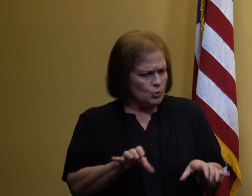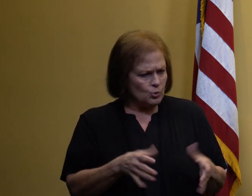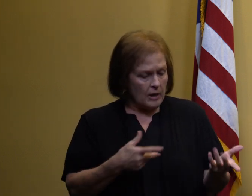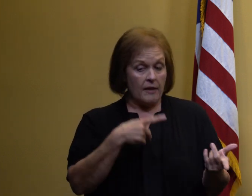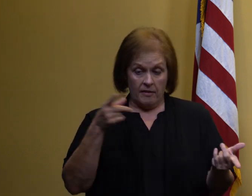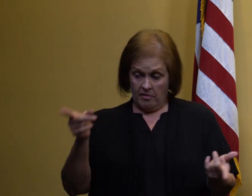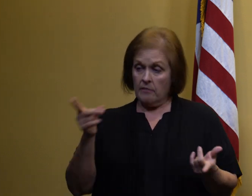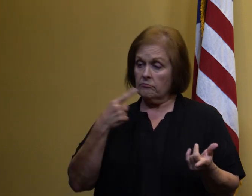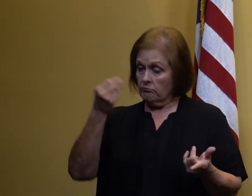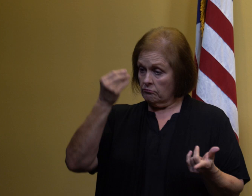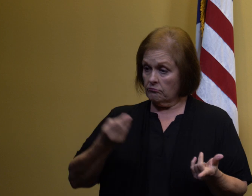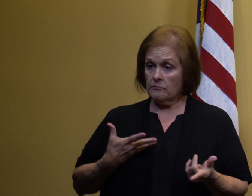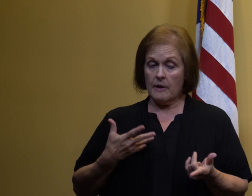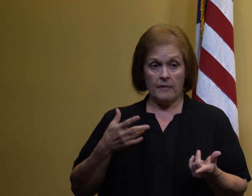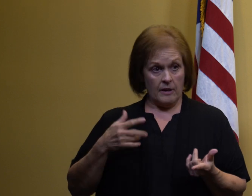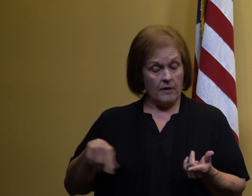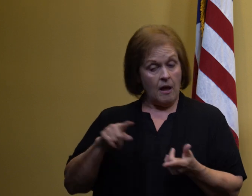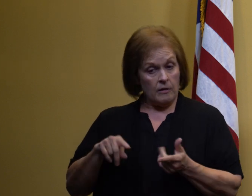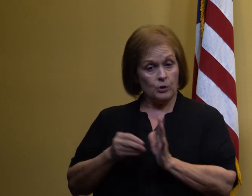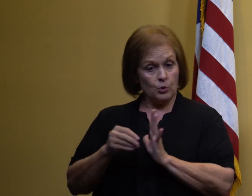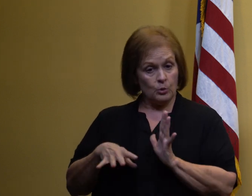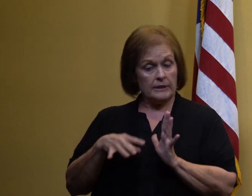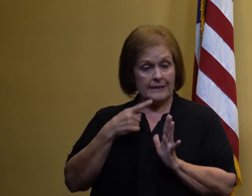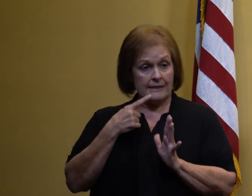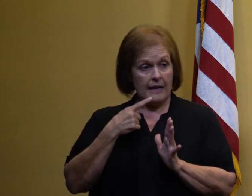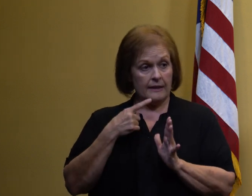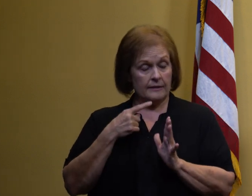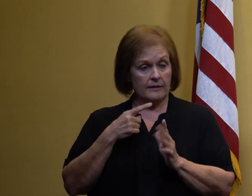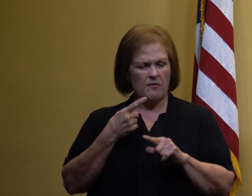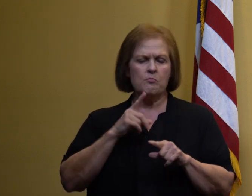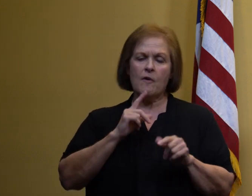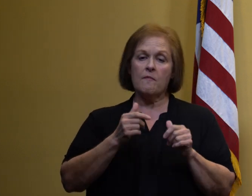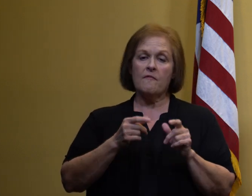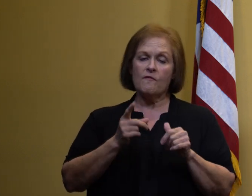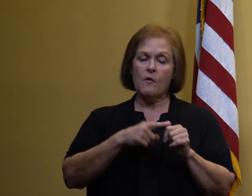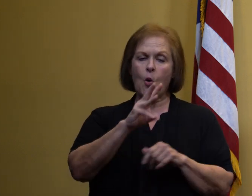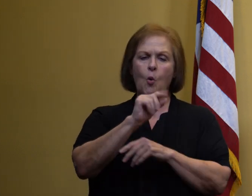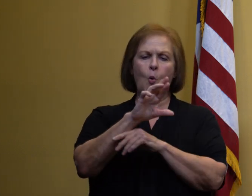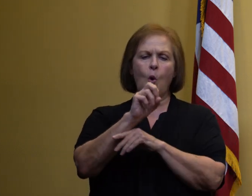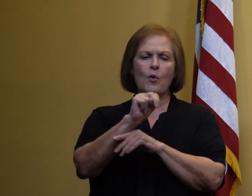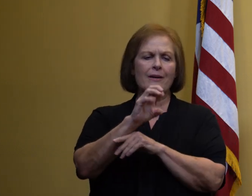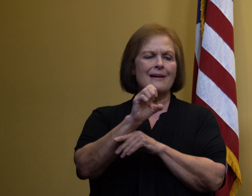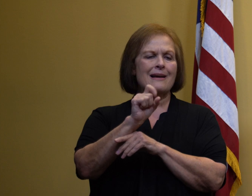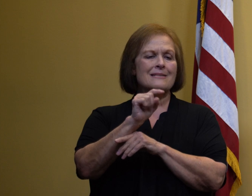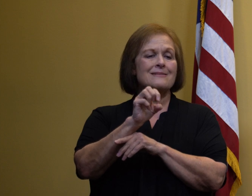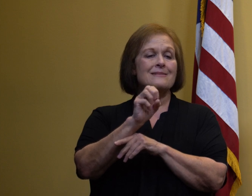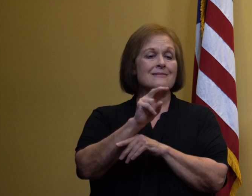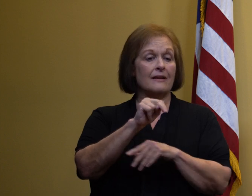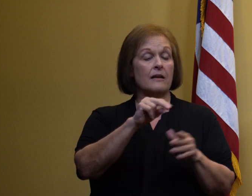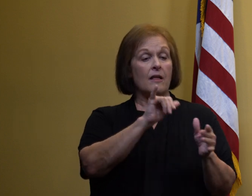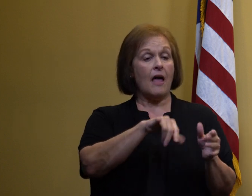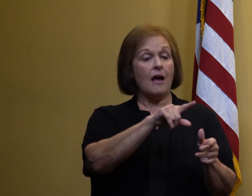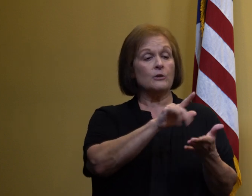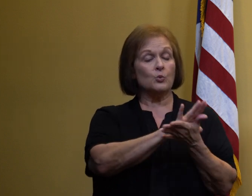ahead and told me, and this came from the student body, initially from Warren Easton, and then tied them into the Mayor's Youth Advisory